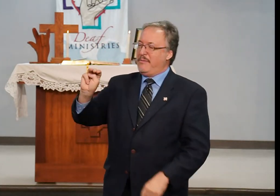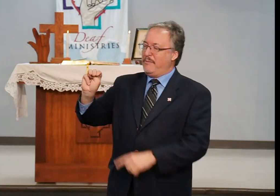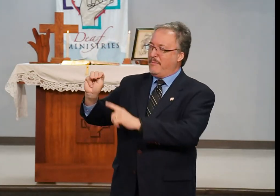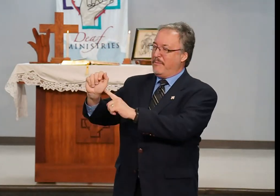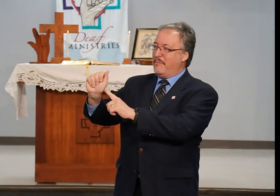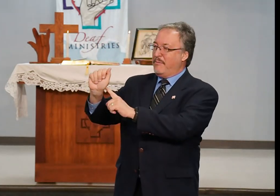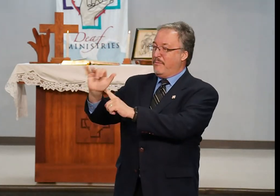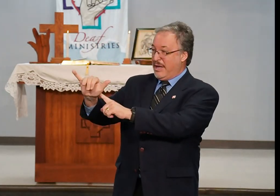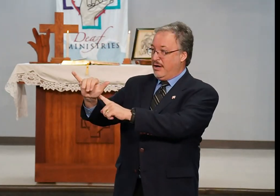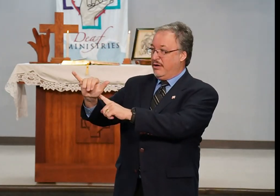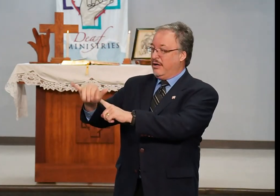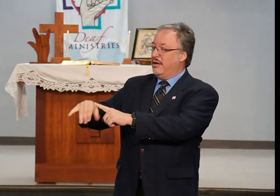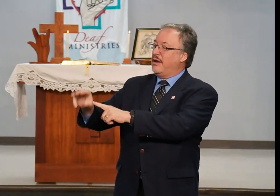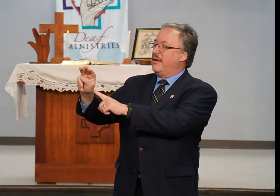Church.